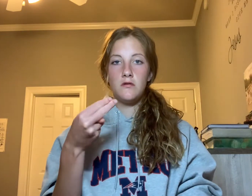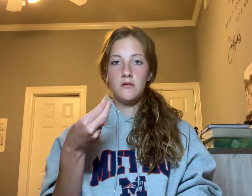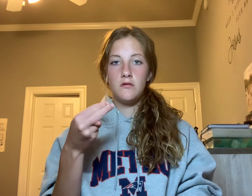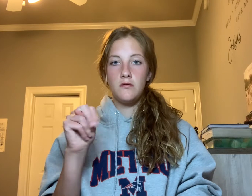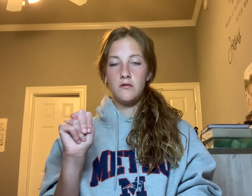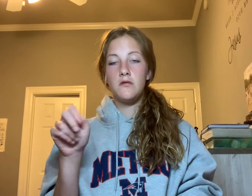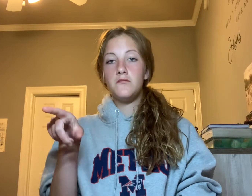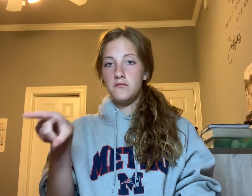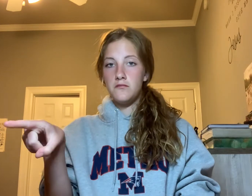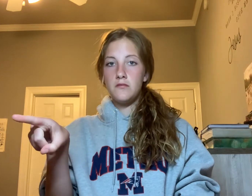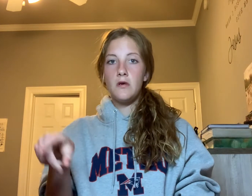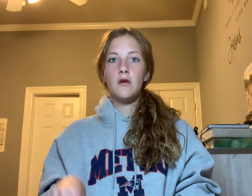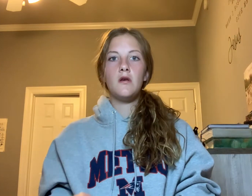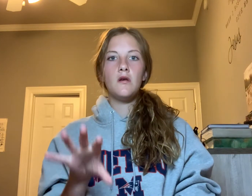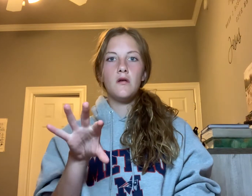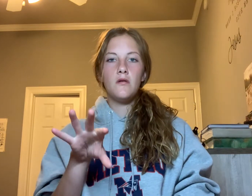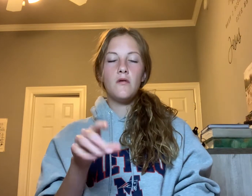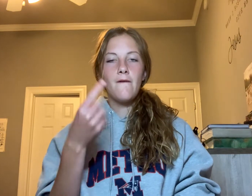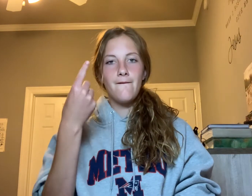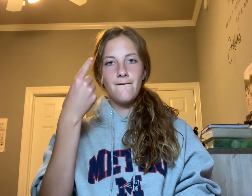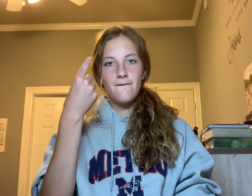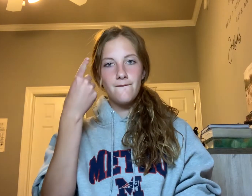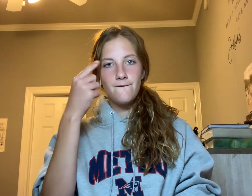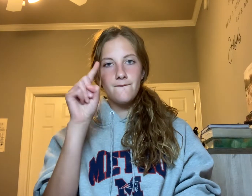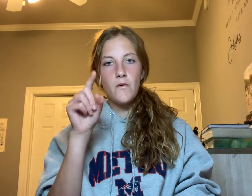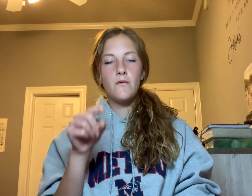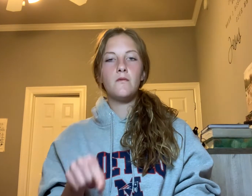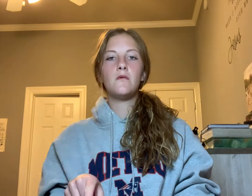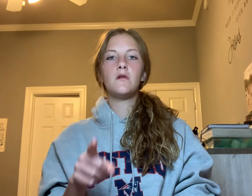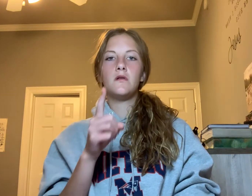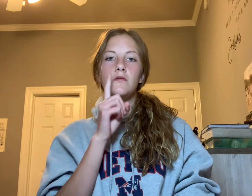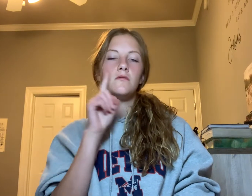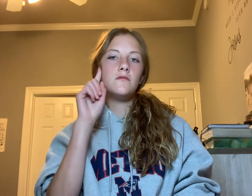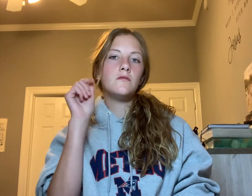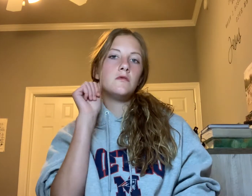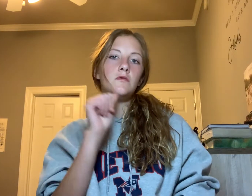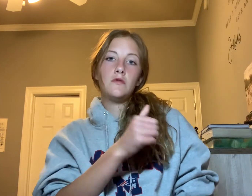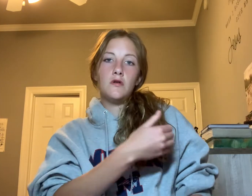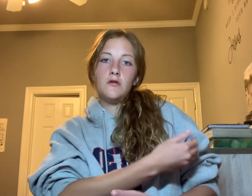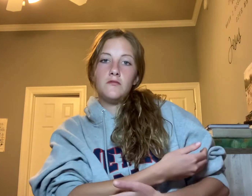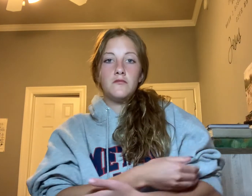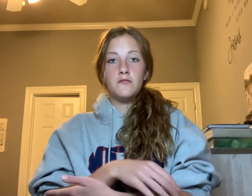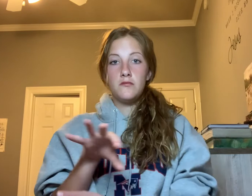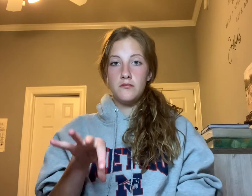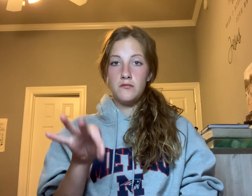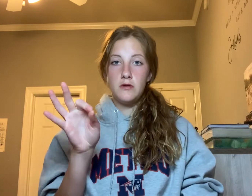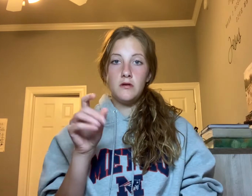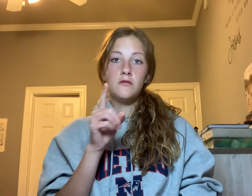John picked for the deaf daughter, deaf actress,